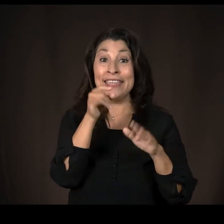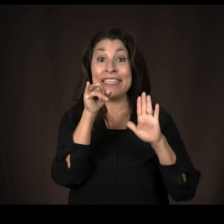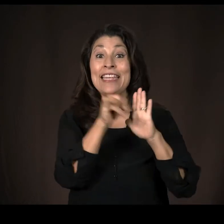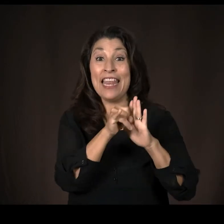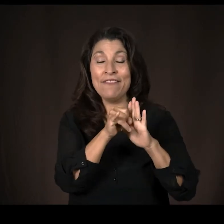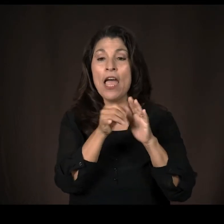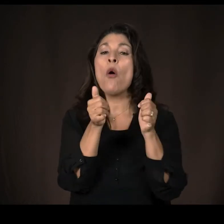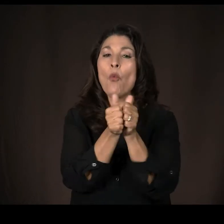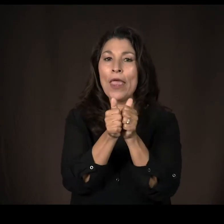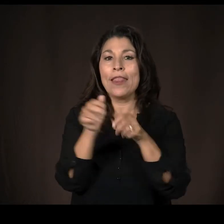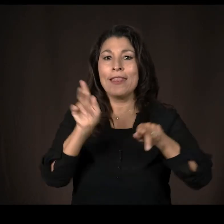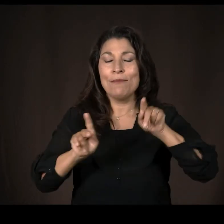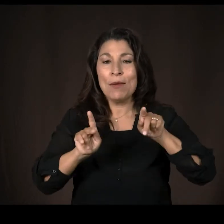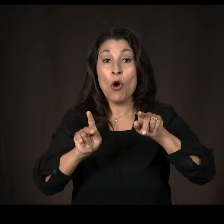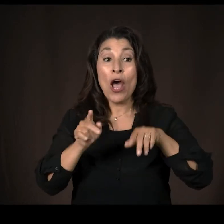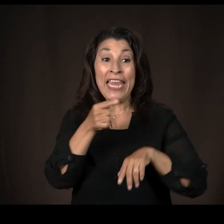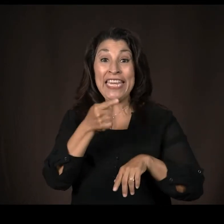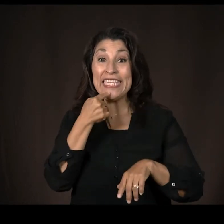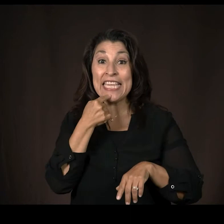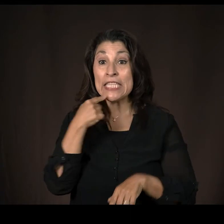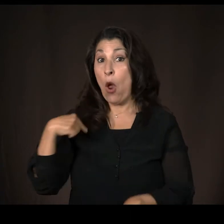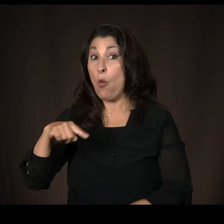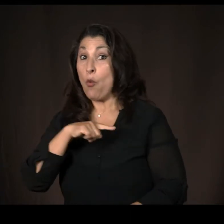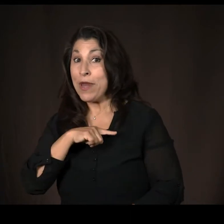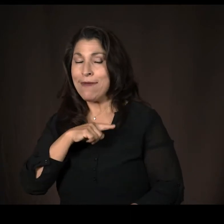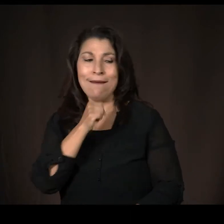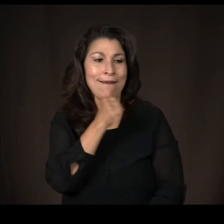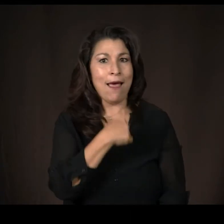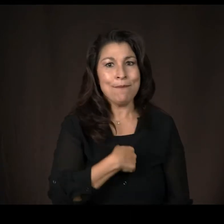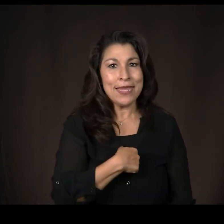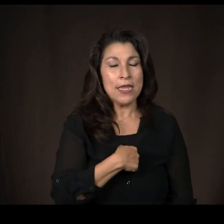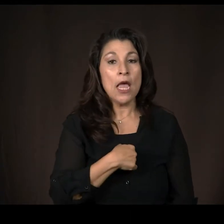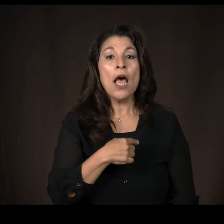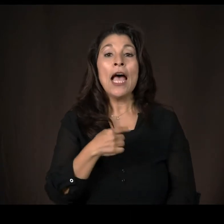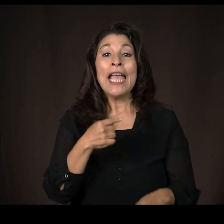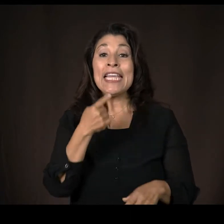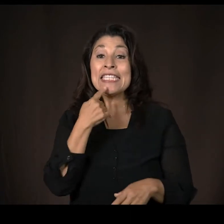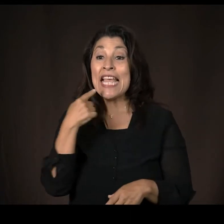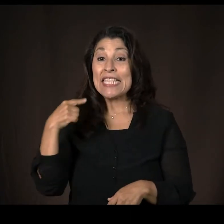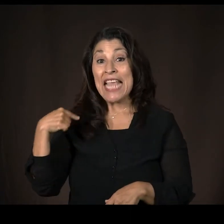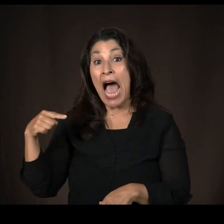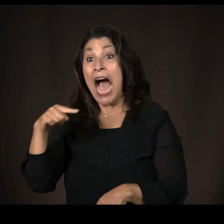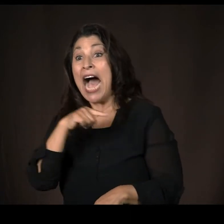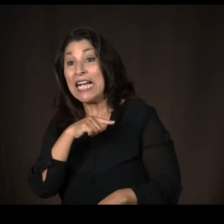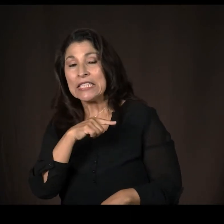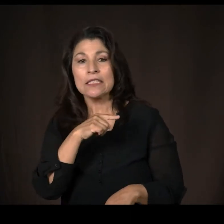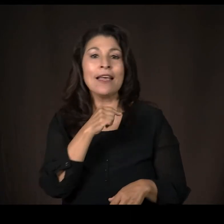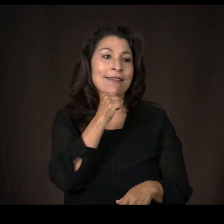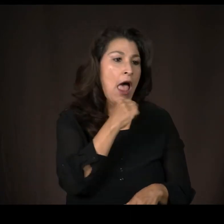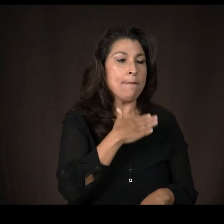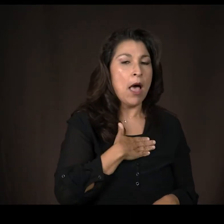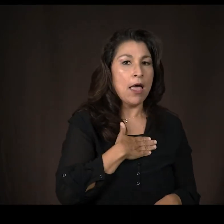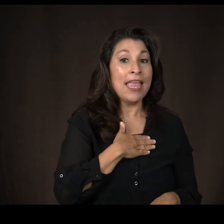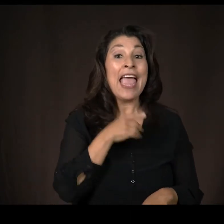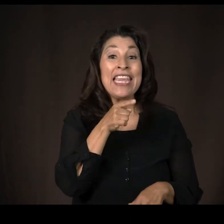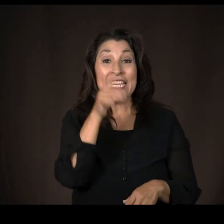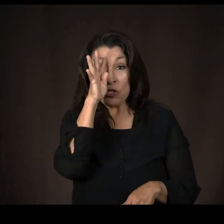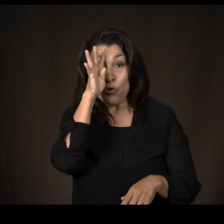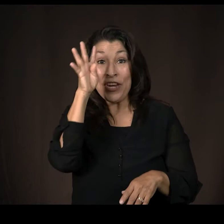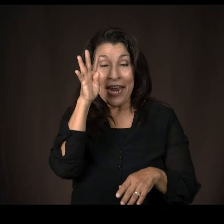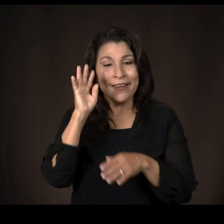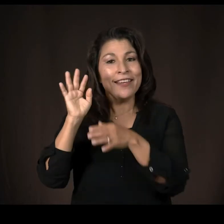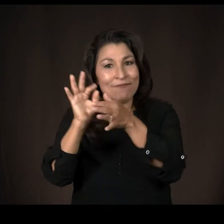identifying with the people. He says we, not me. He says us, not I. He's building community. Great